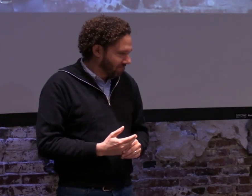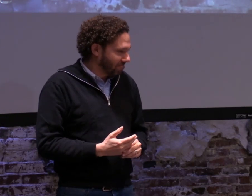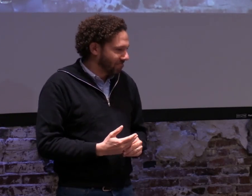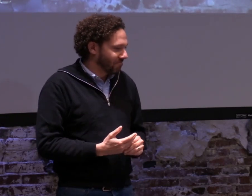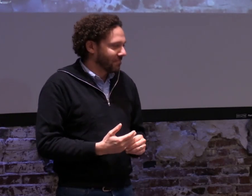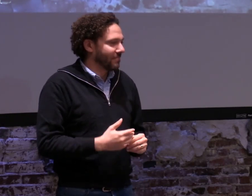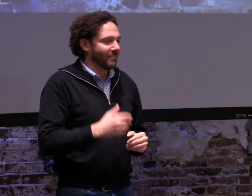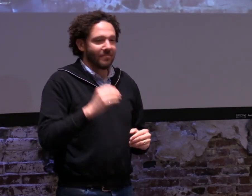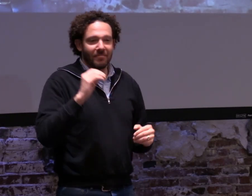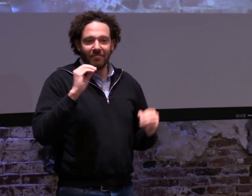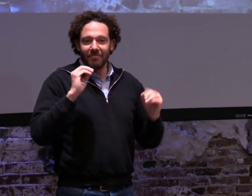industry.